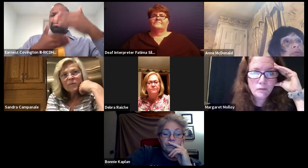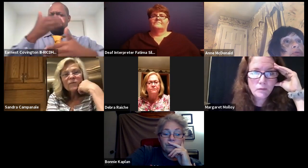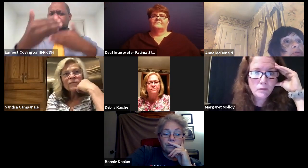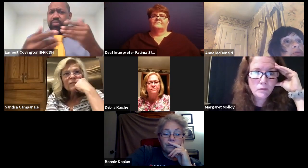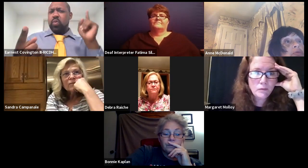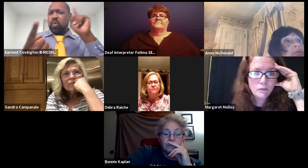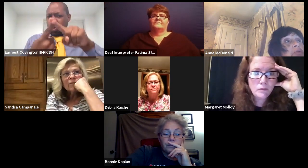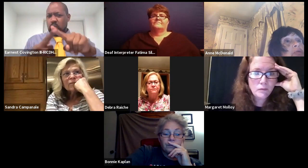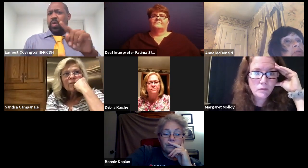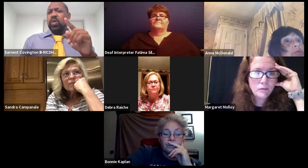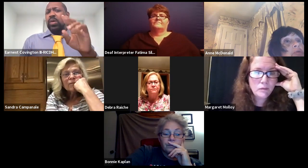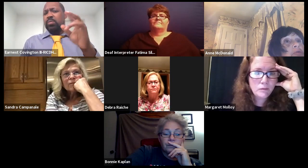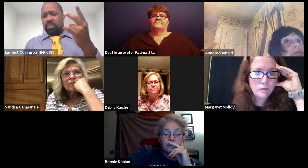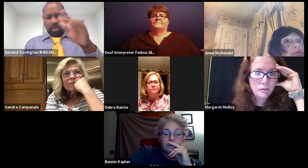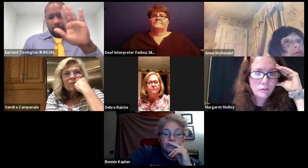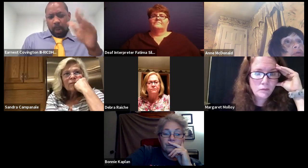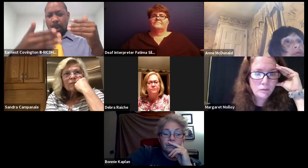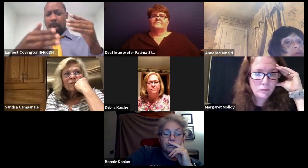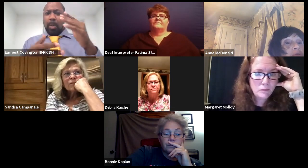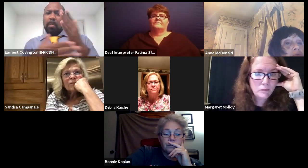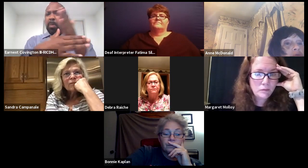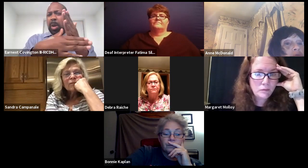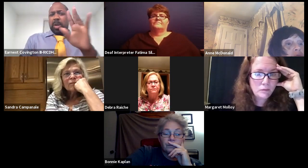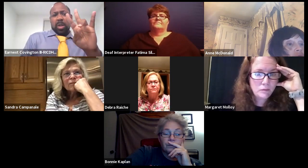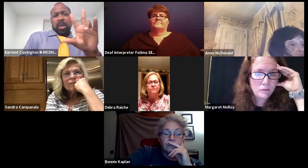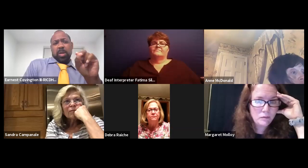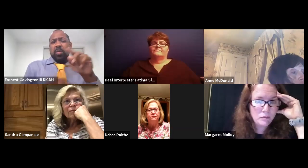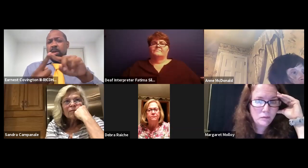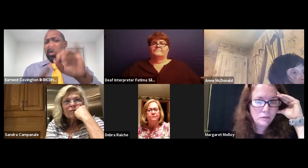go ahead and follow an agenda.